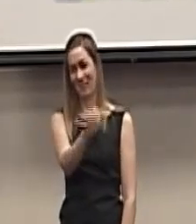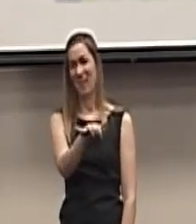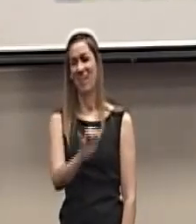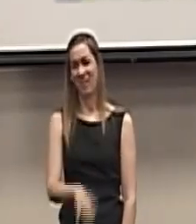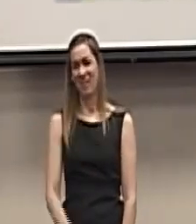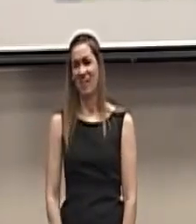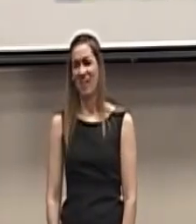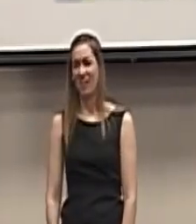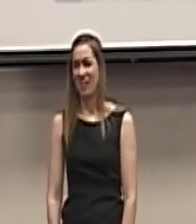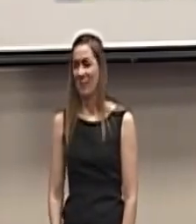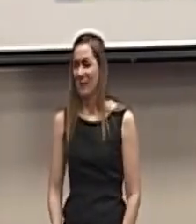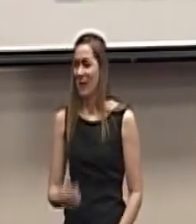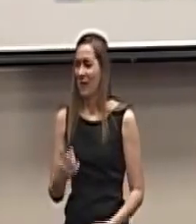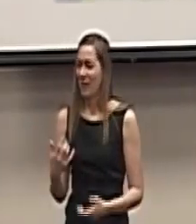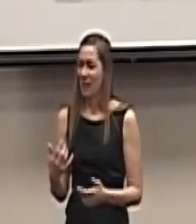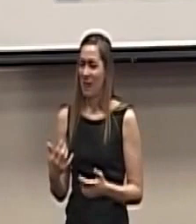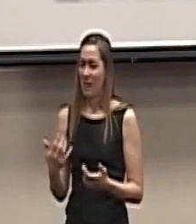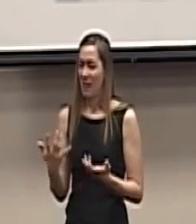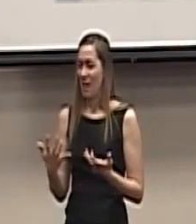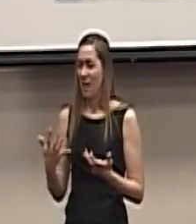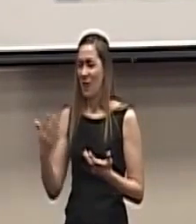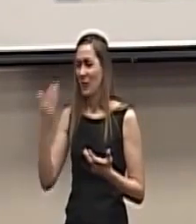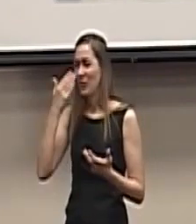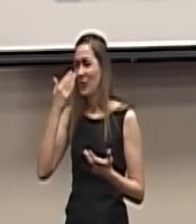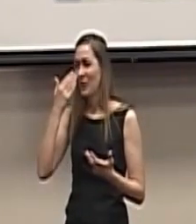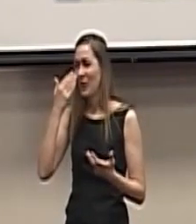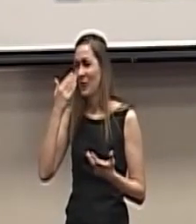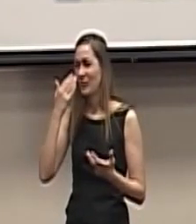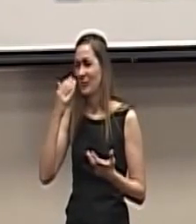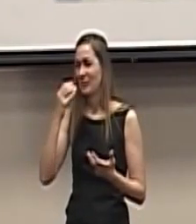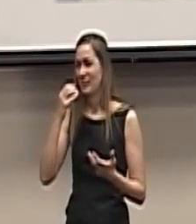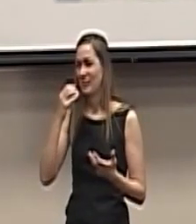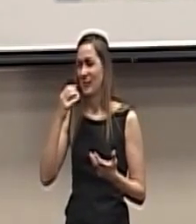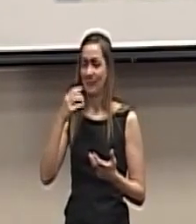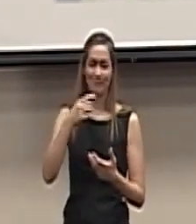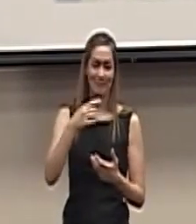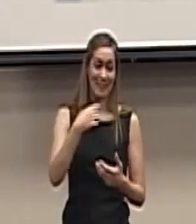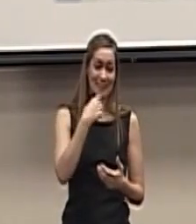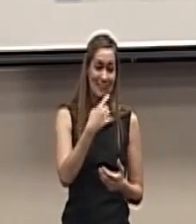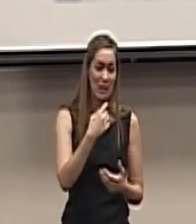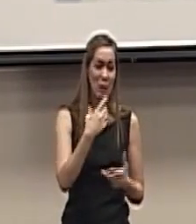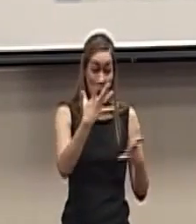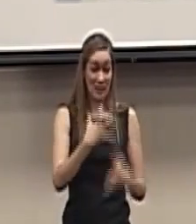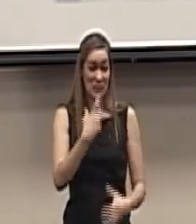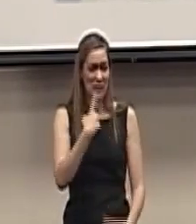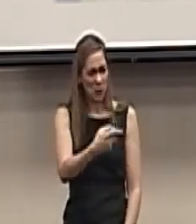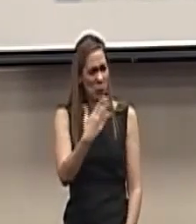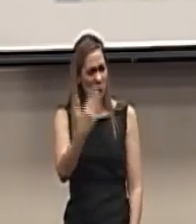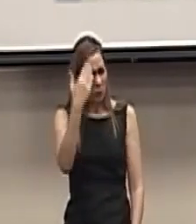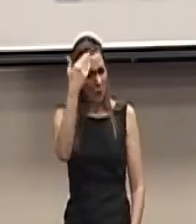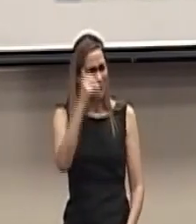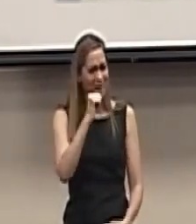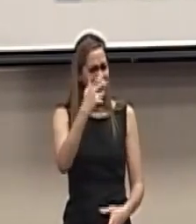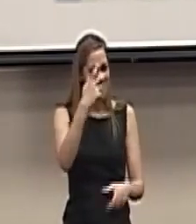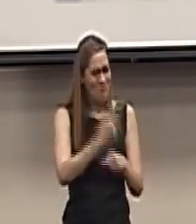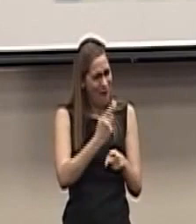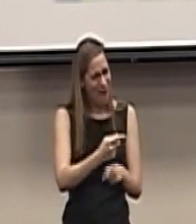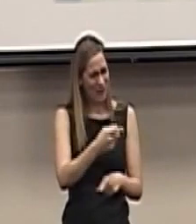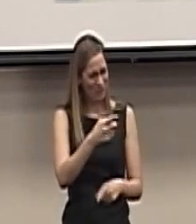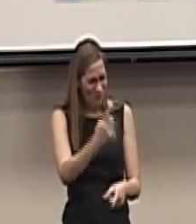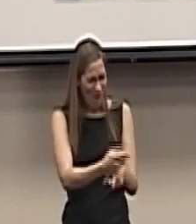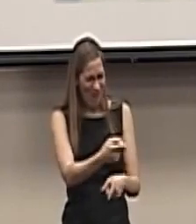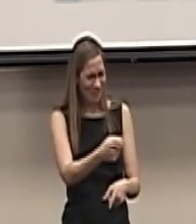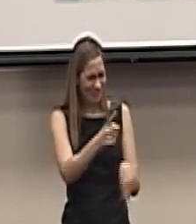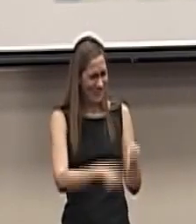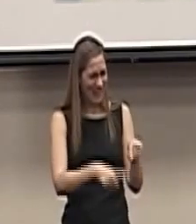mind. I want to say, that's not right, right? Of course he knows it's not right. He knows it's not right to walk into Walmart without your shoes on,